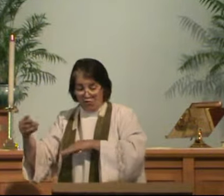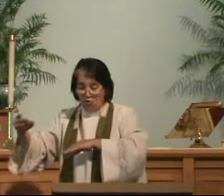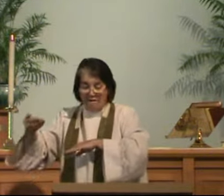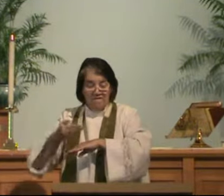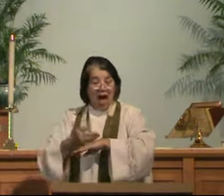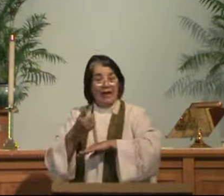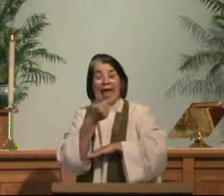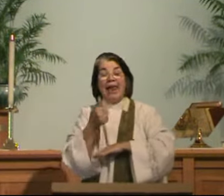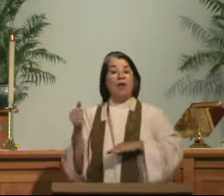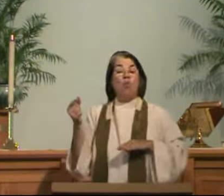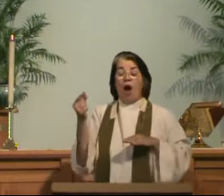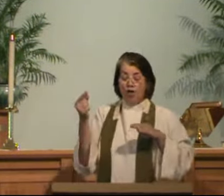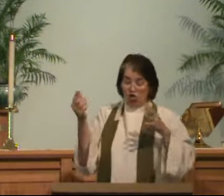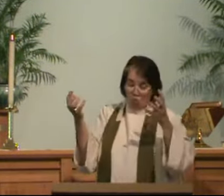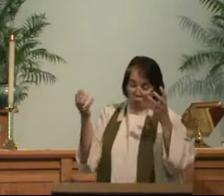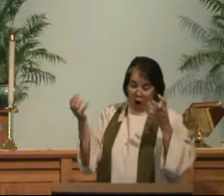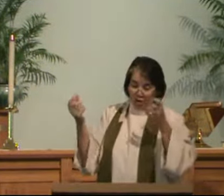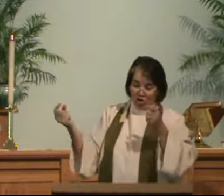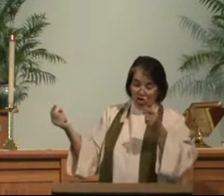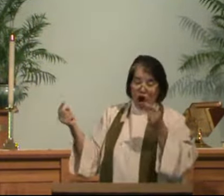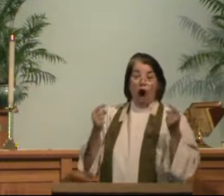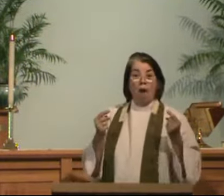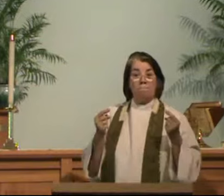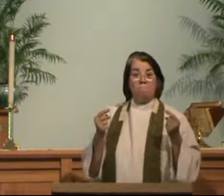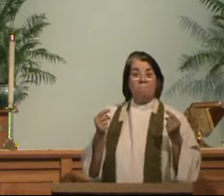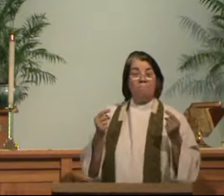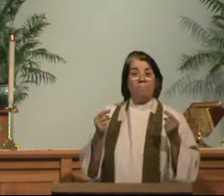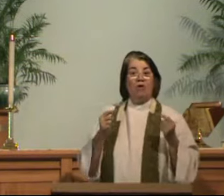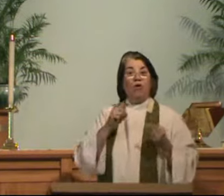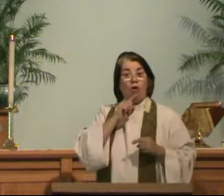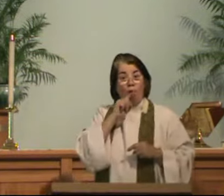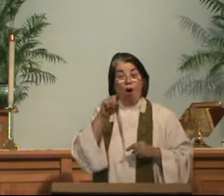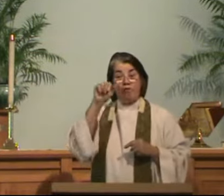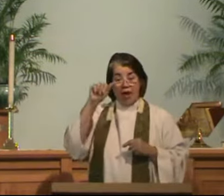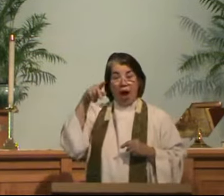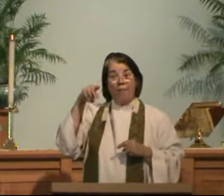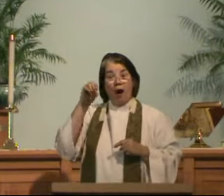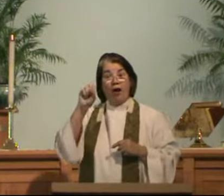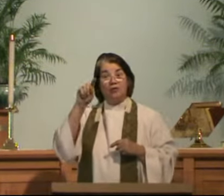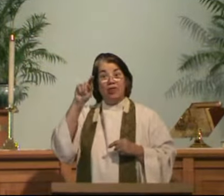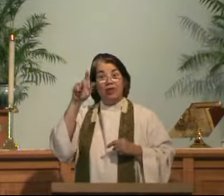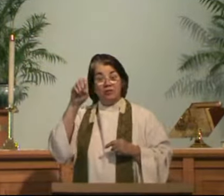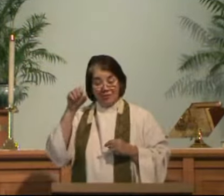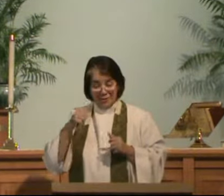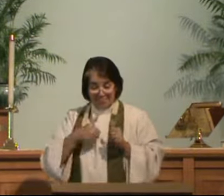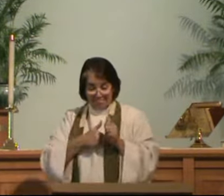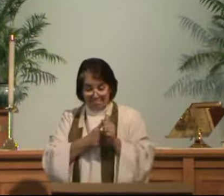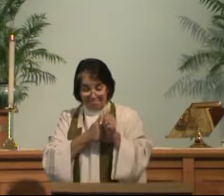to invite anyone who wants to come are the apostles,